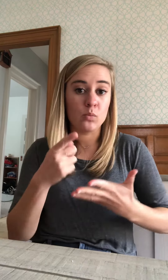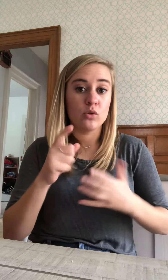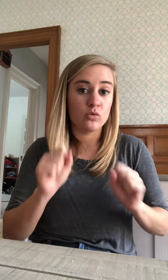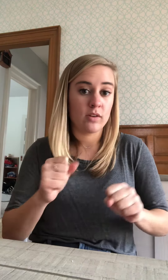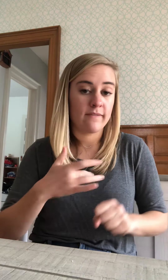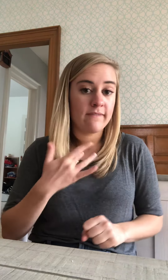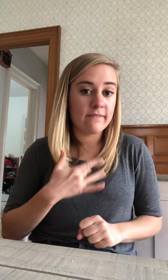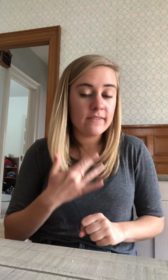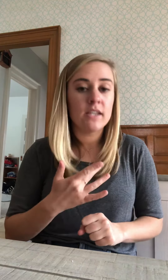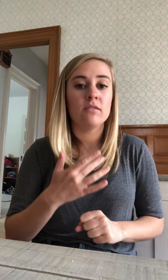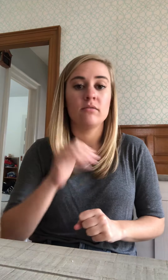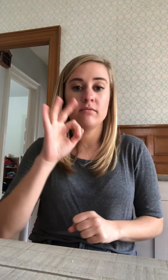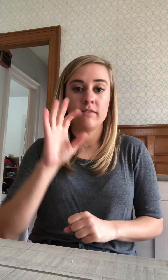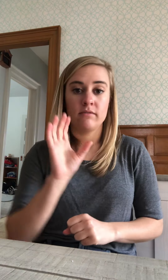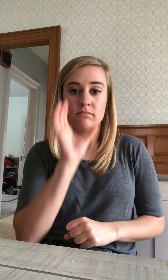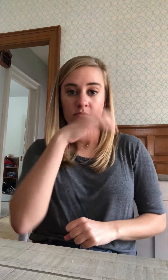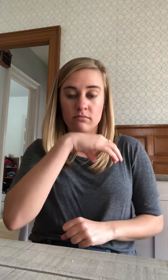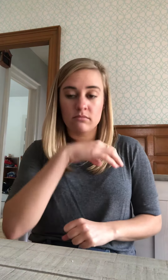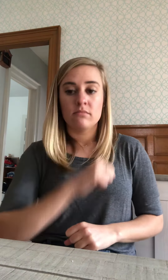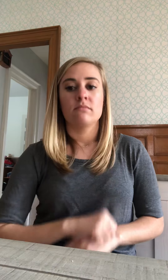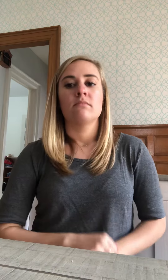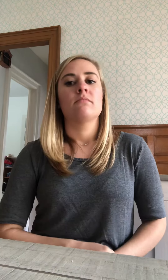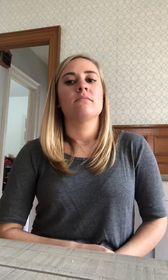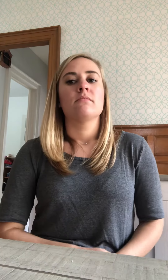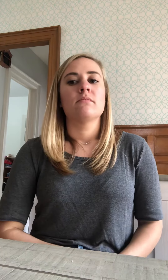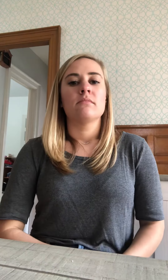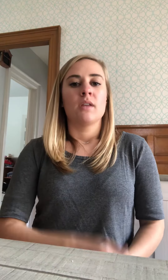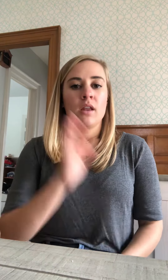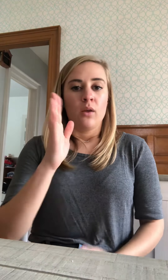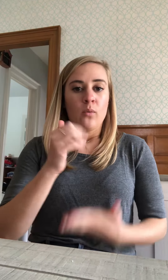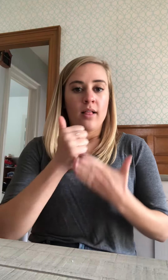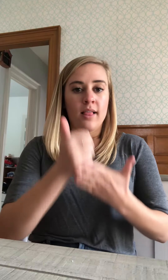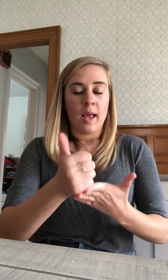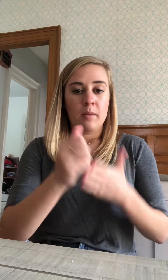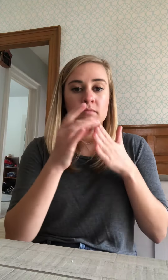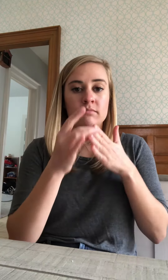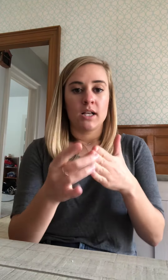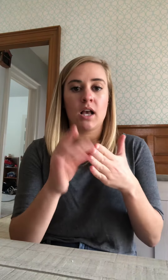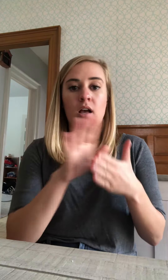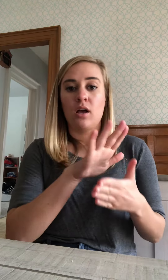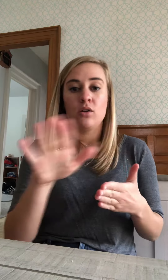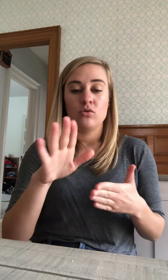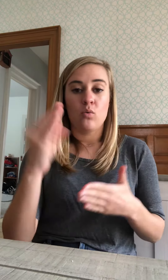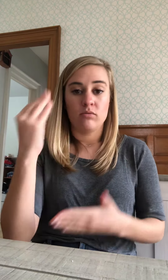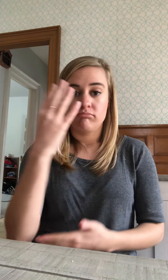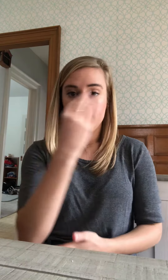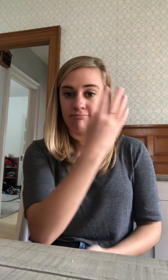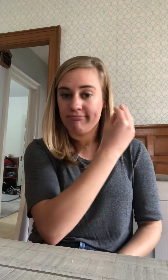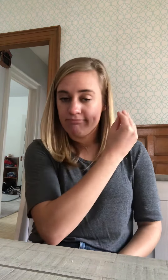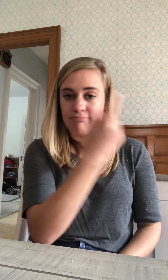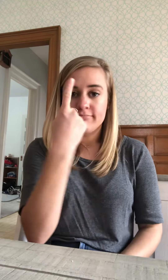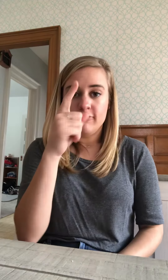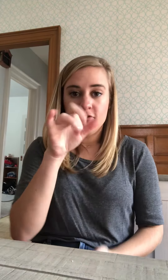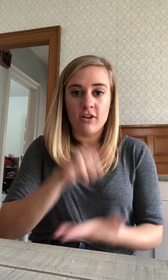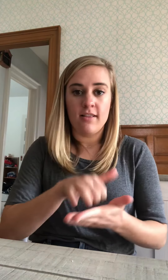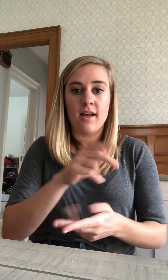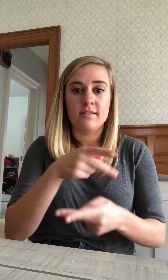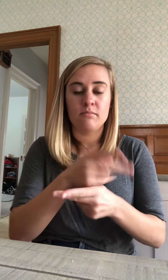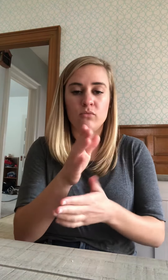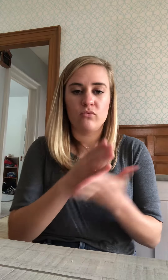out of the ordinary. That will help to guide your imaging. And imaging for these fractures is almost always